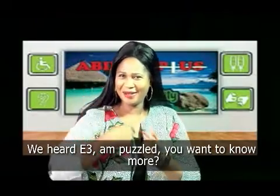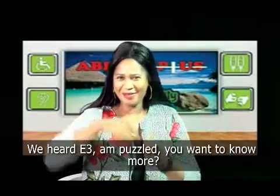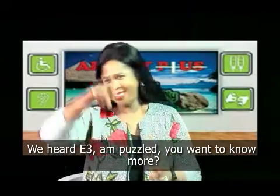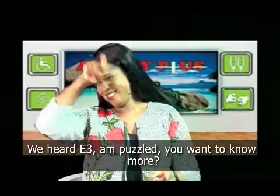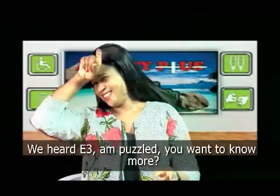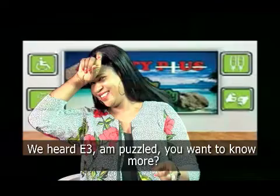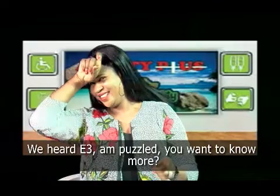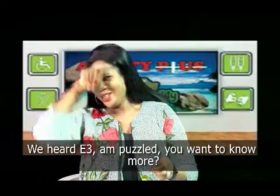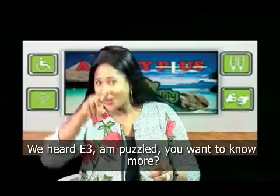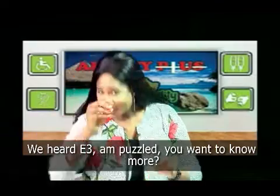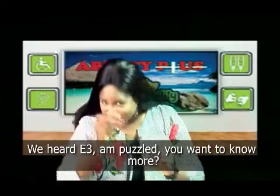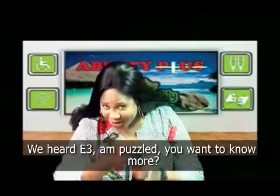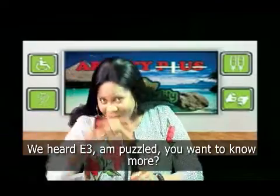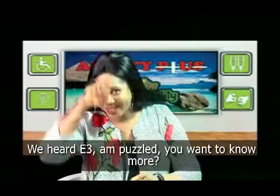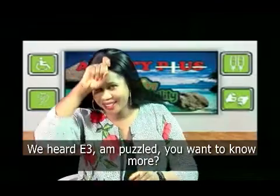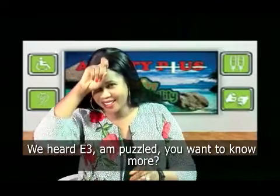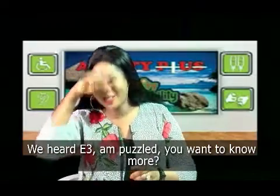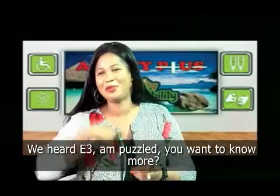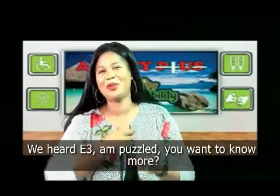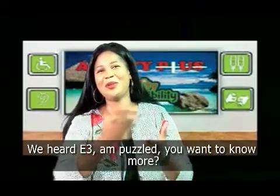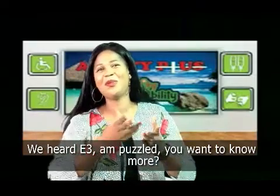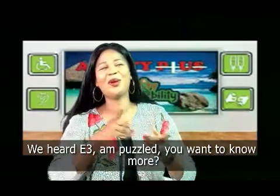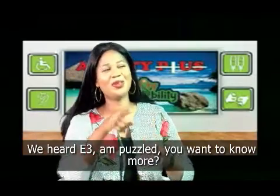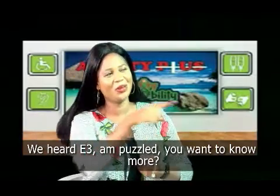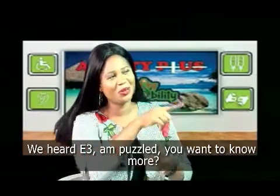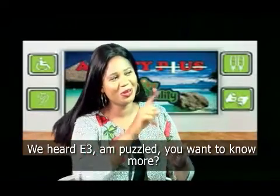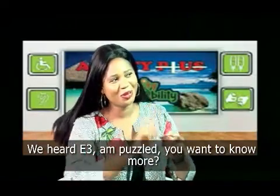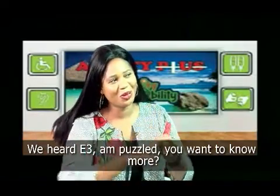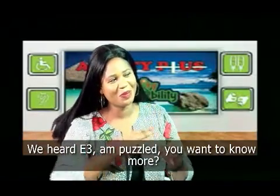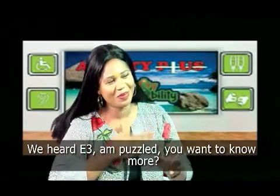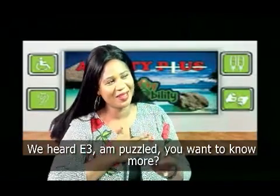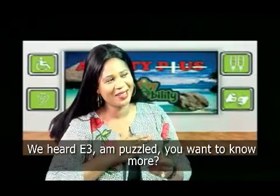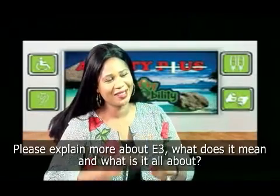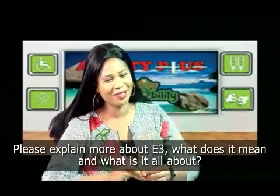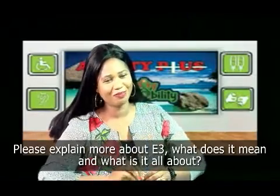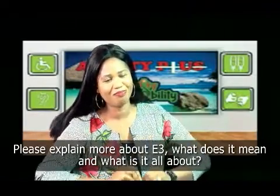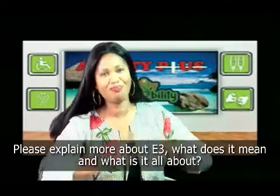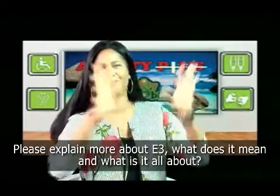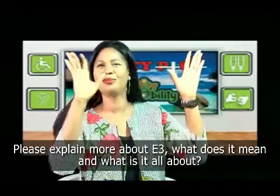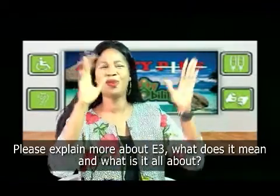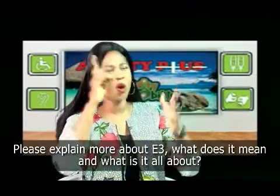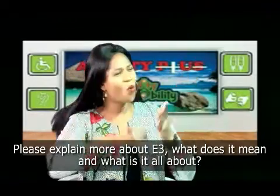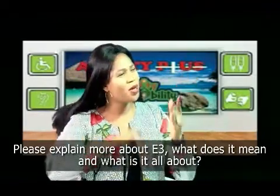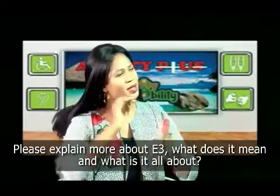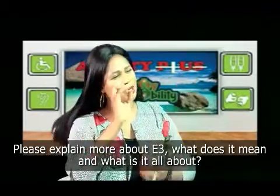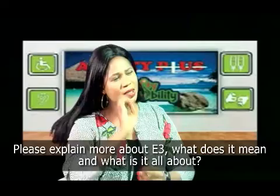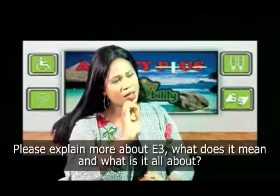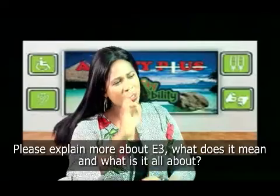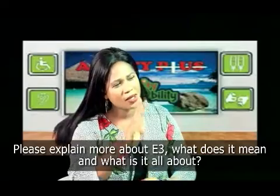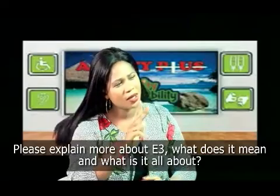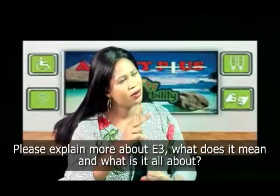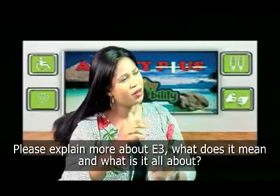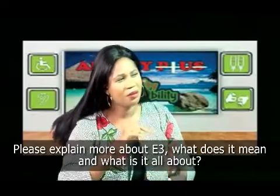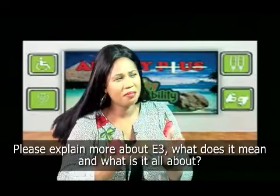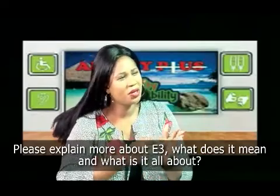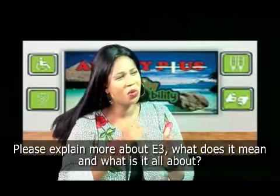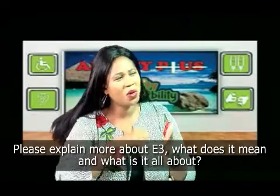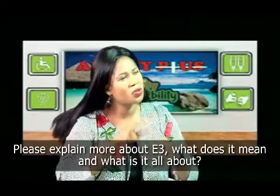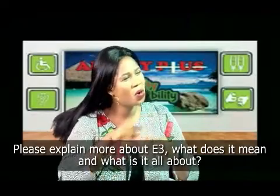E3. I'm puzzled. Are you also puzzled? You want to know more? I want you to please explain more. What is E3? What does